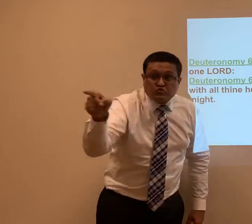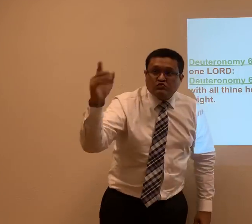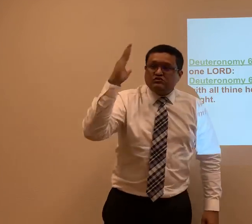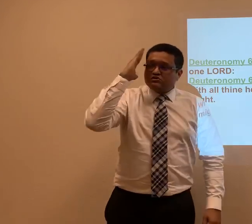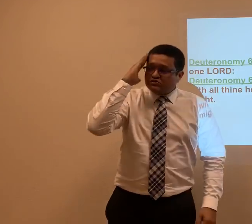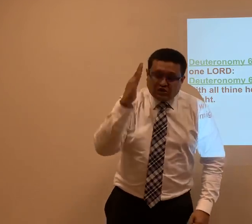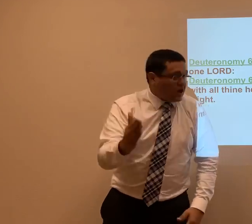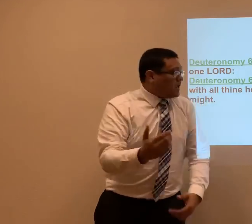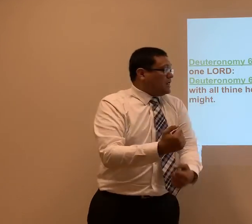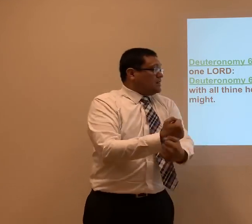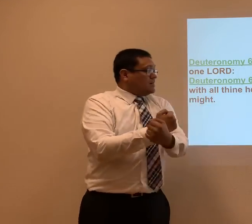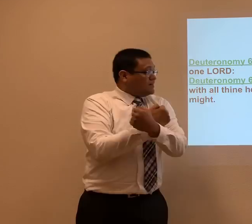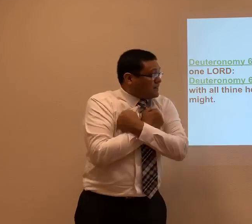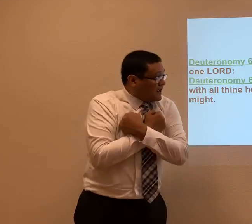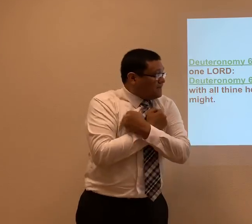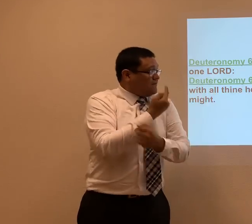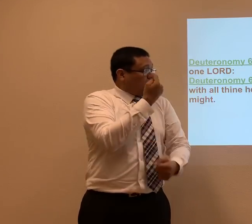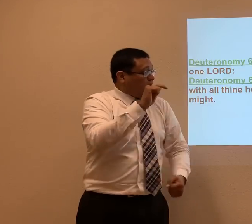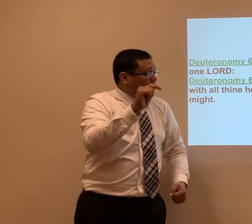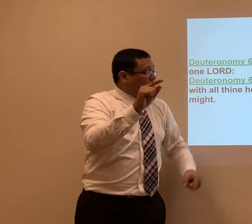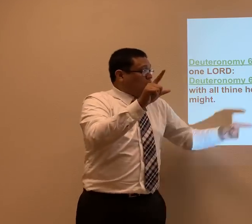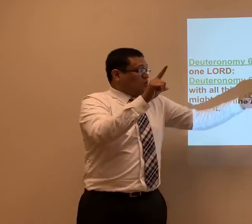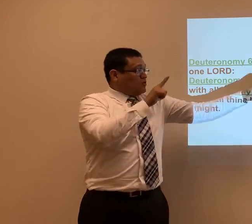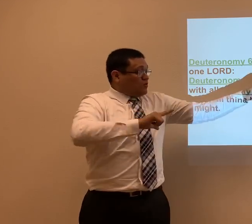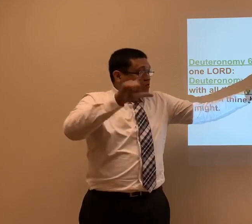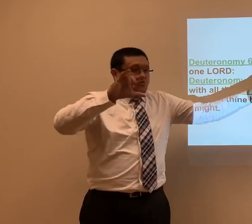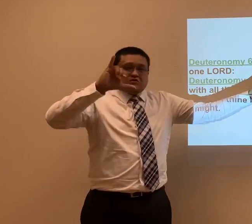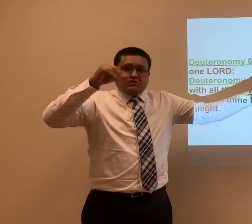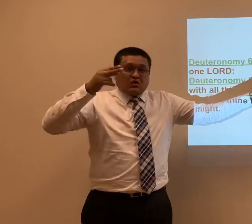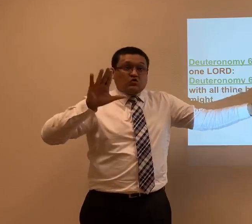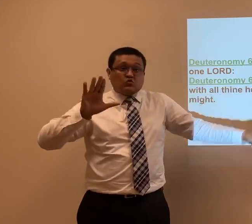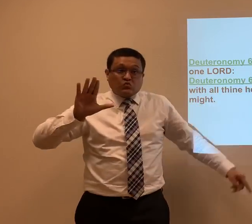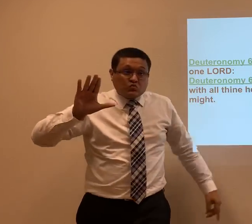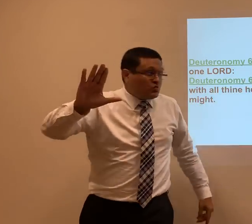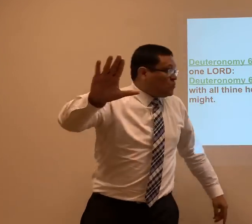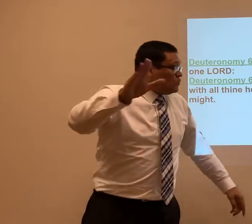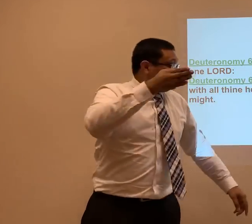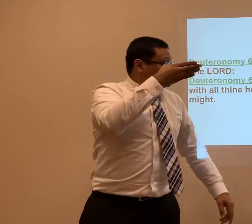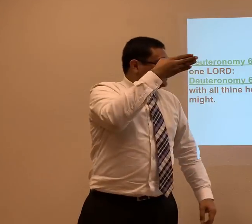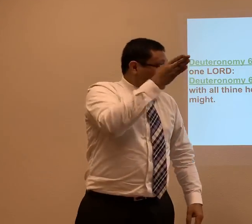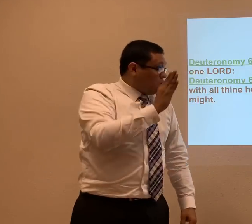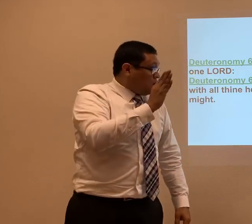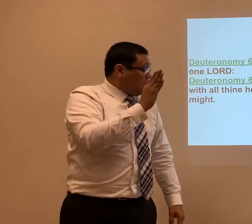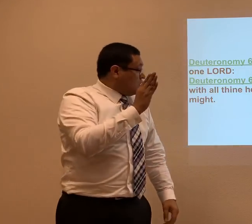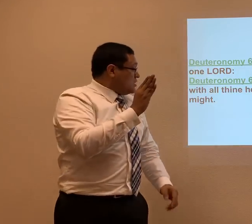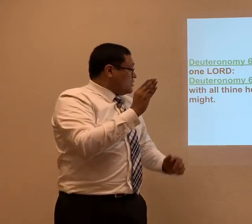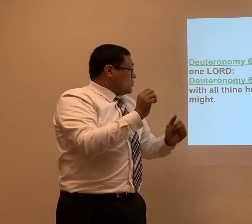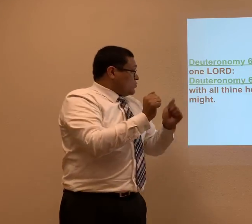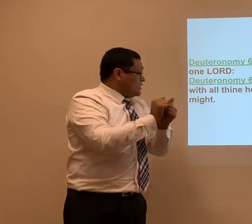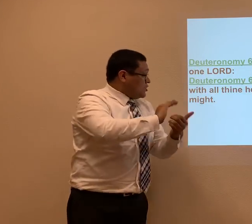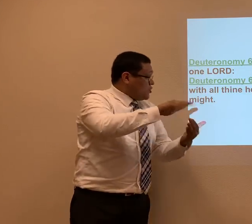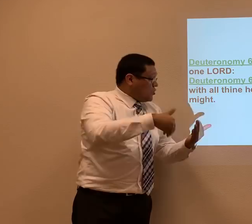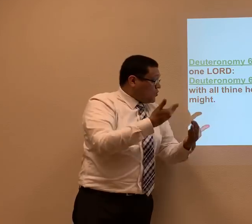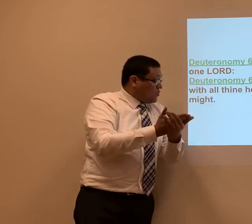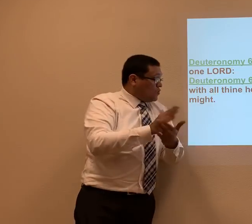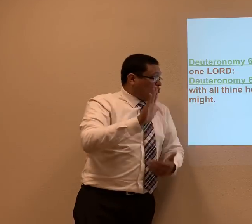and thou shalt love the Lord thy God, Yahweh, with all